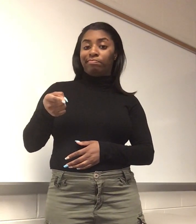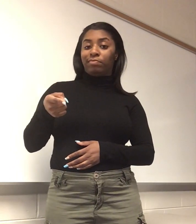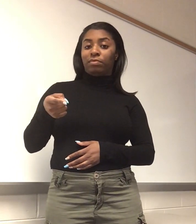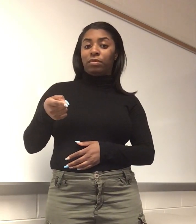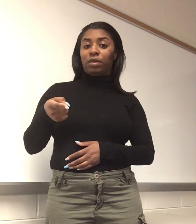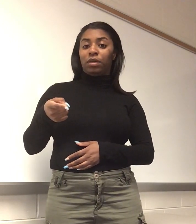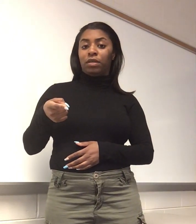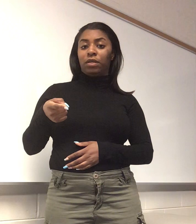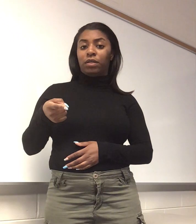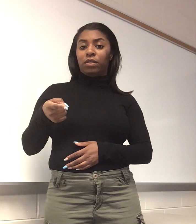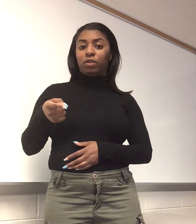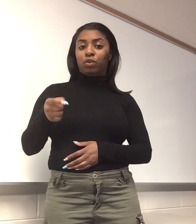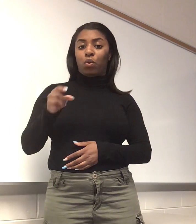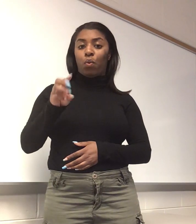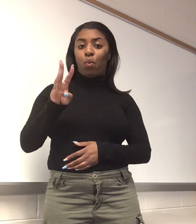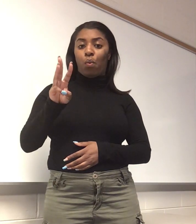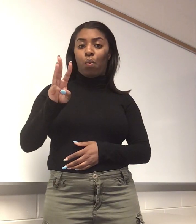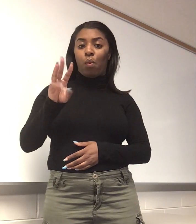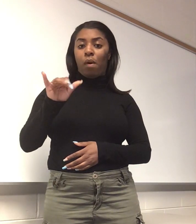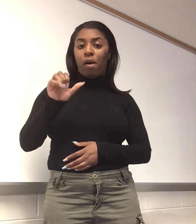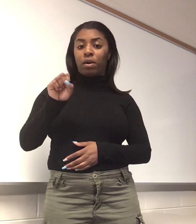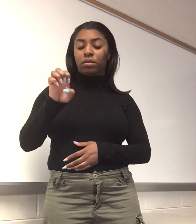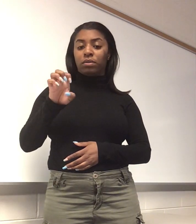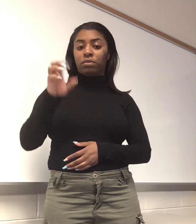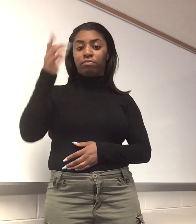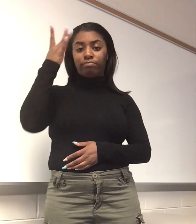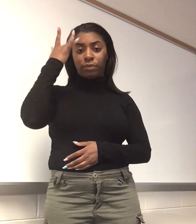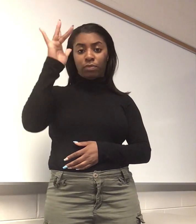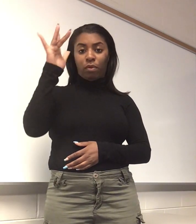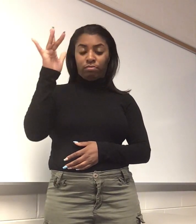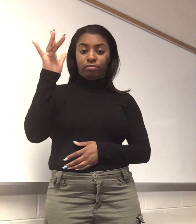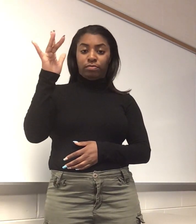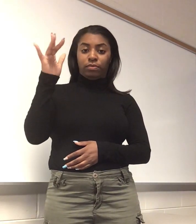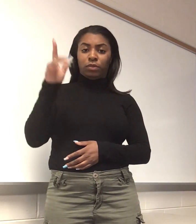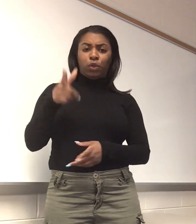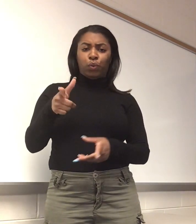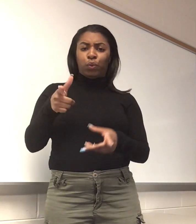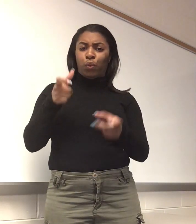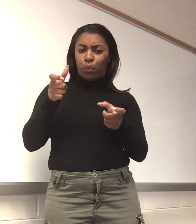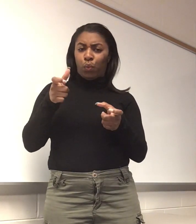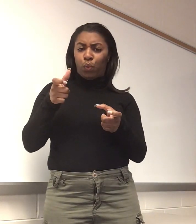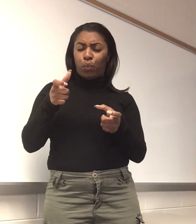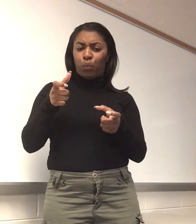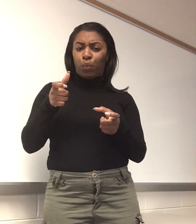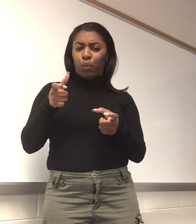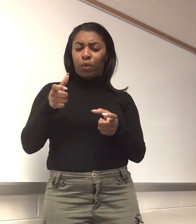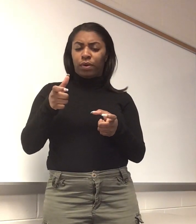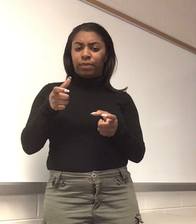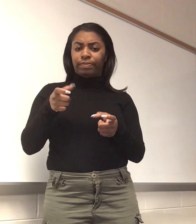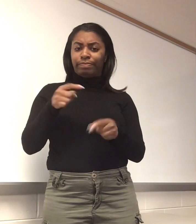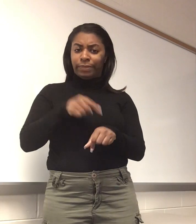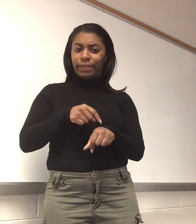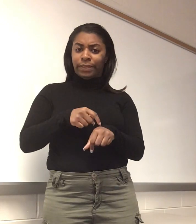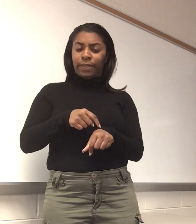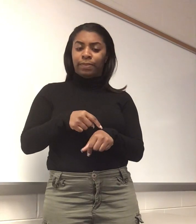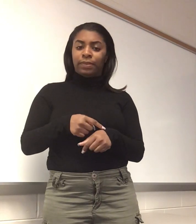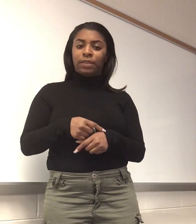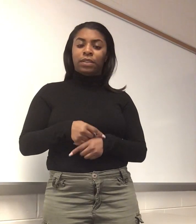wise. The Fool will have these little, quick, wise moments, and we're going to talk about why. So again, his appearance or